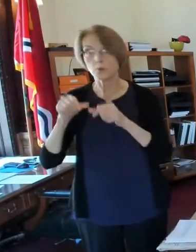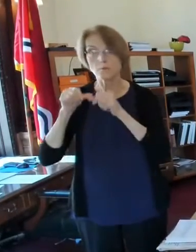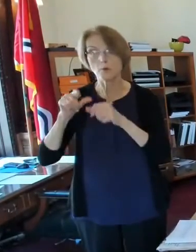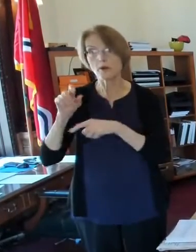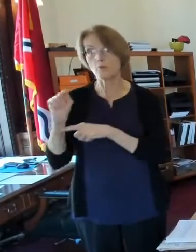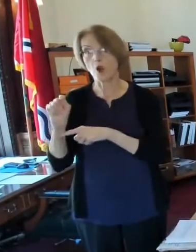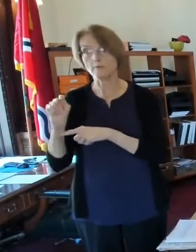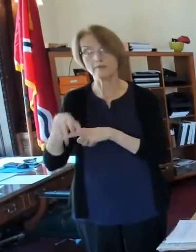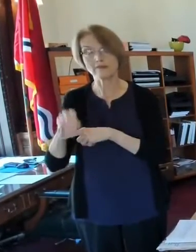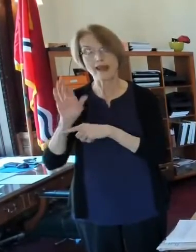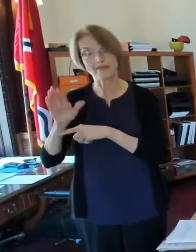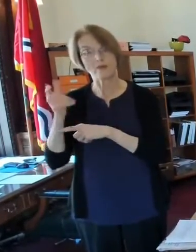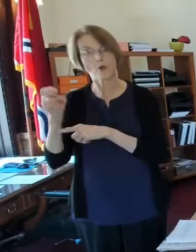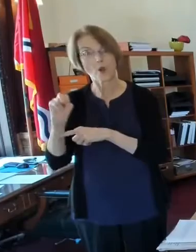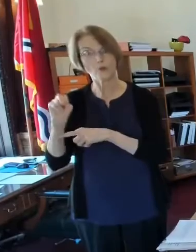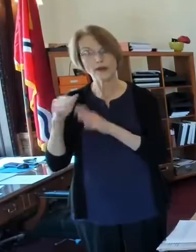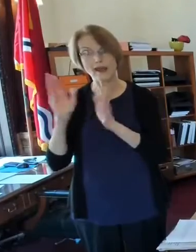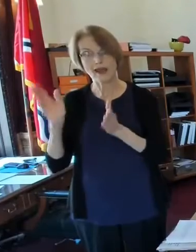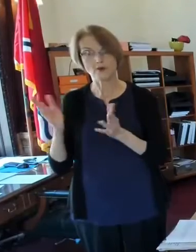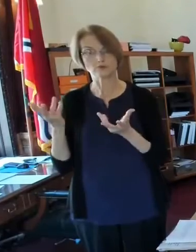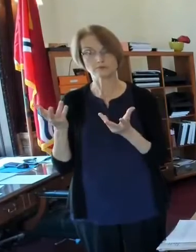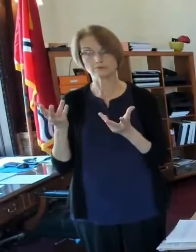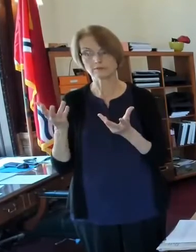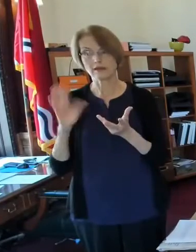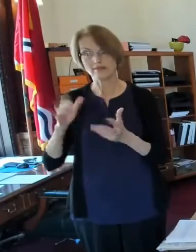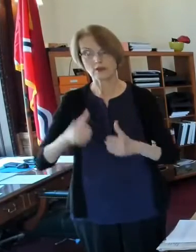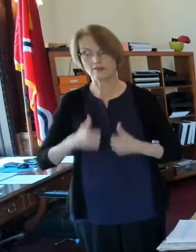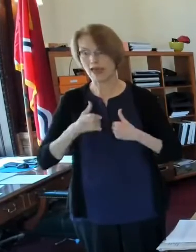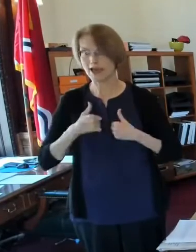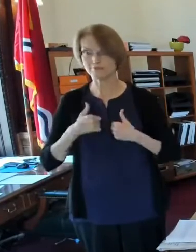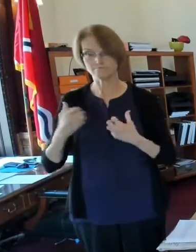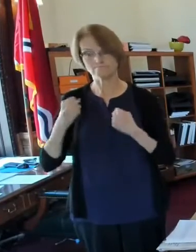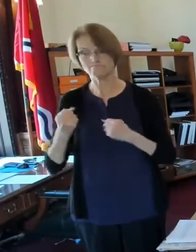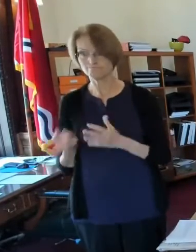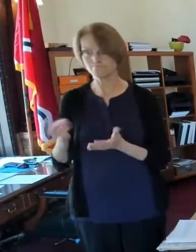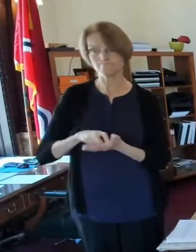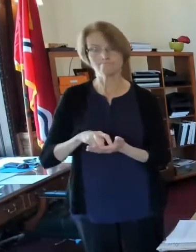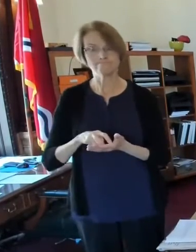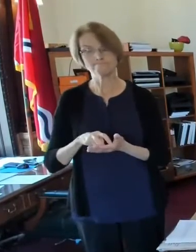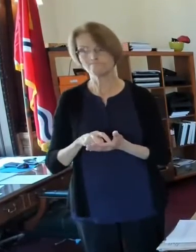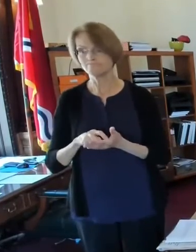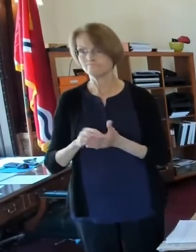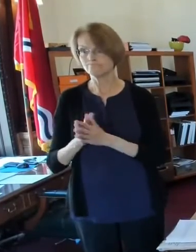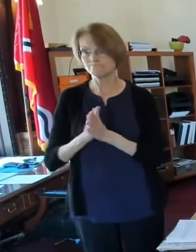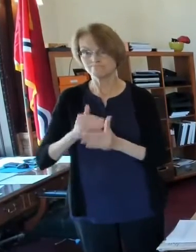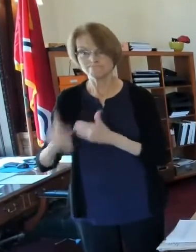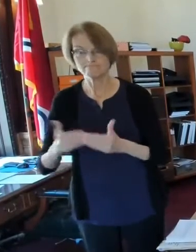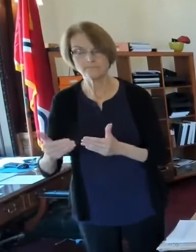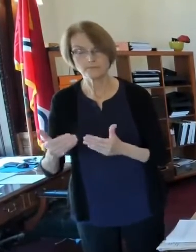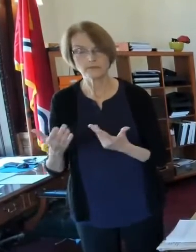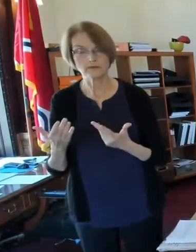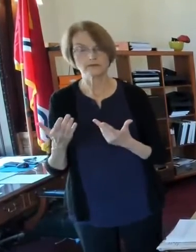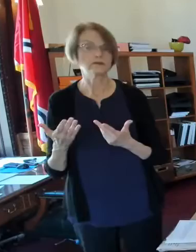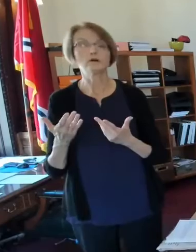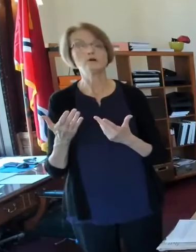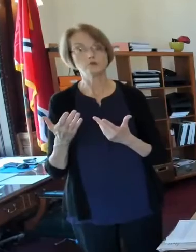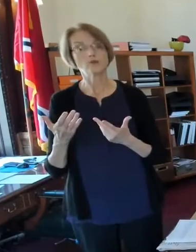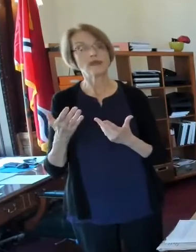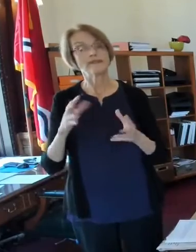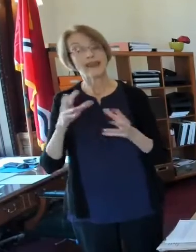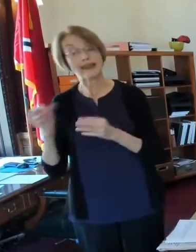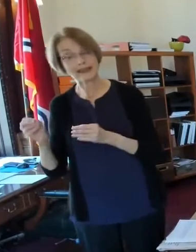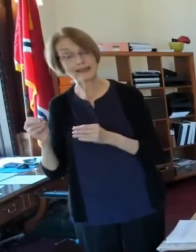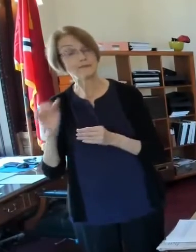because they have their life back together, when those then it's a tiny house for the next person.